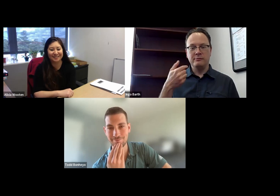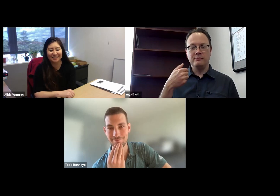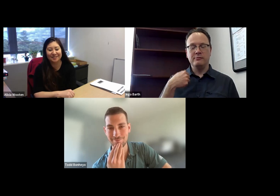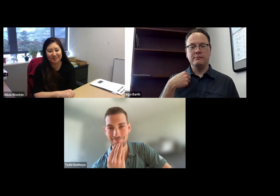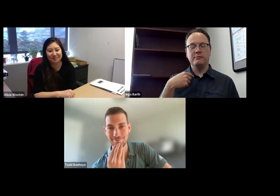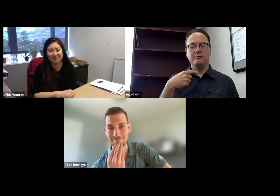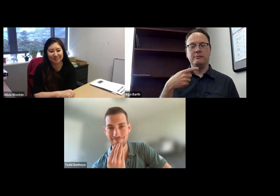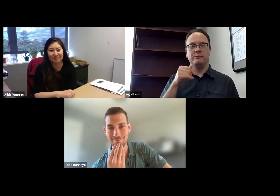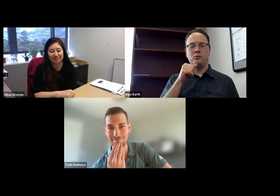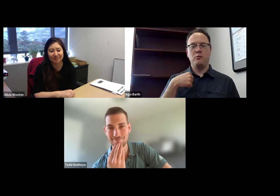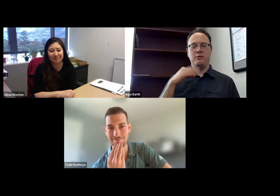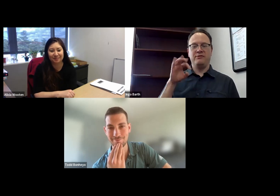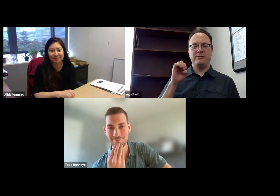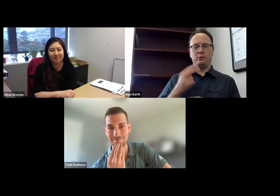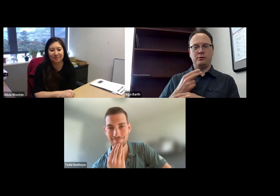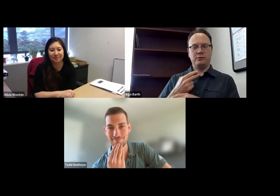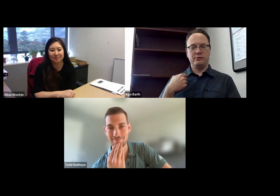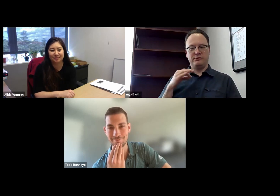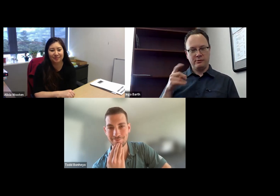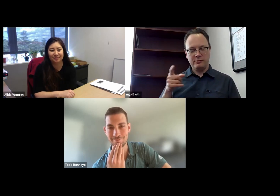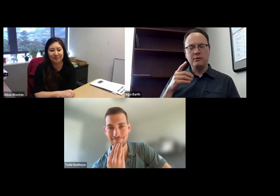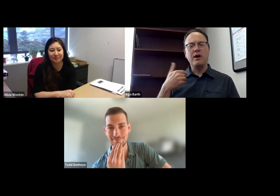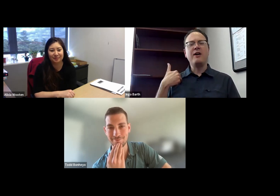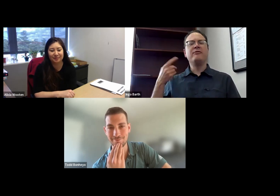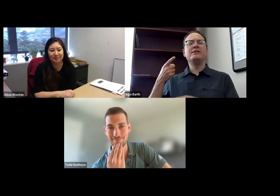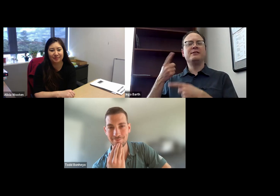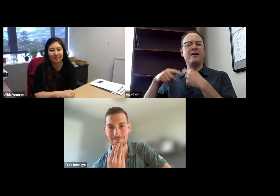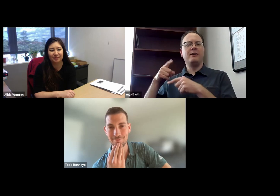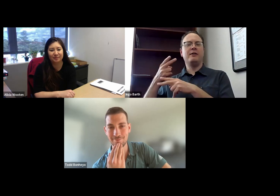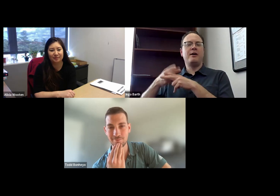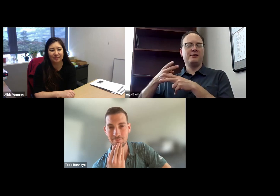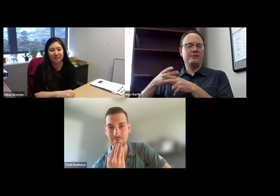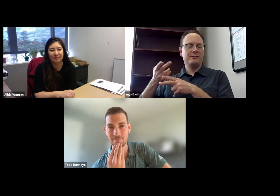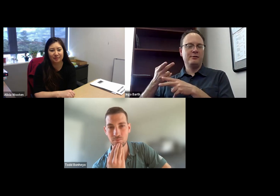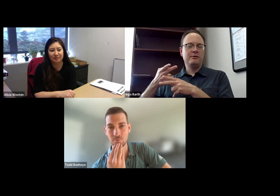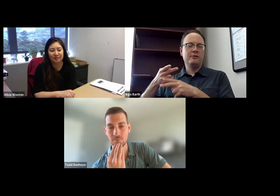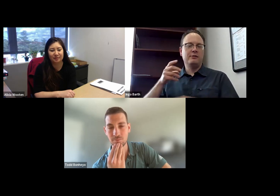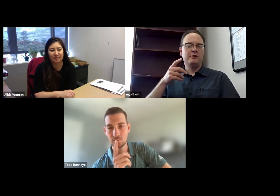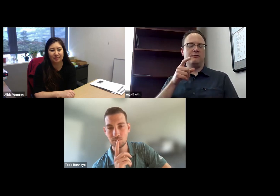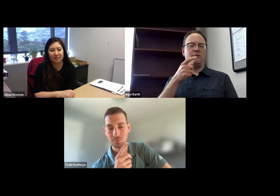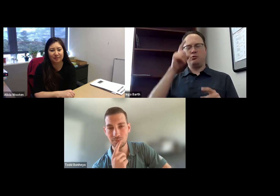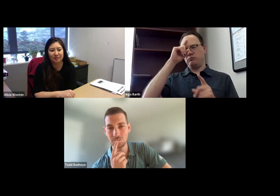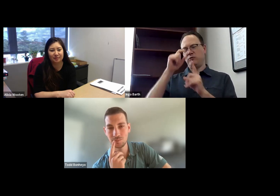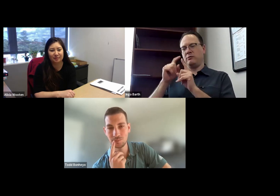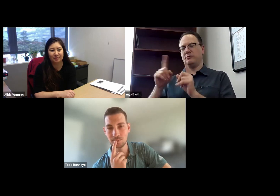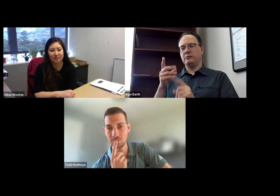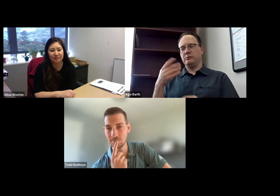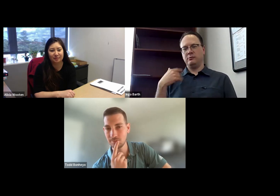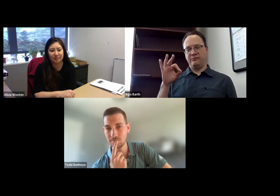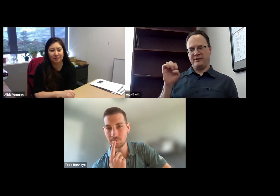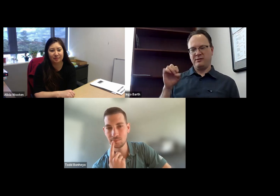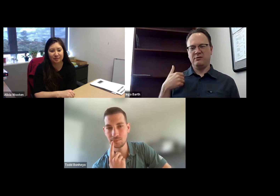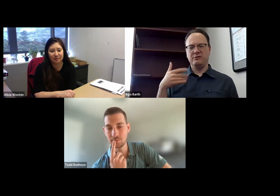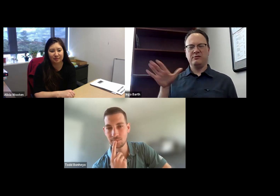you sign? I usually just finger spell iron. So I use FE when I'm talking, if I need to